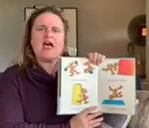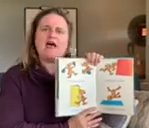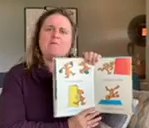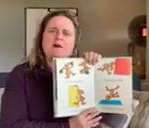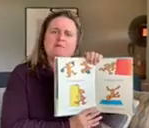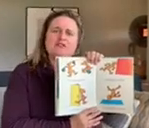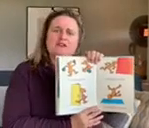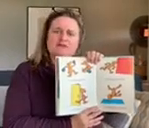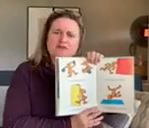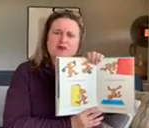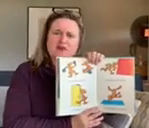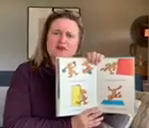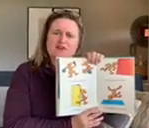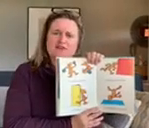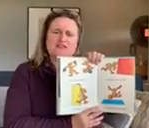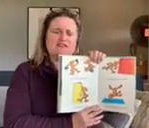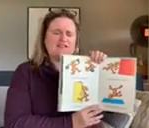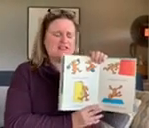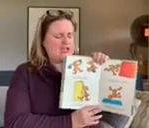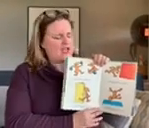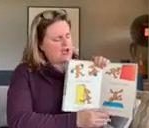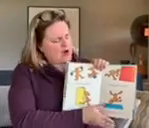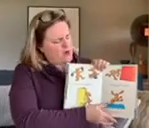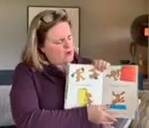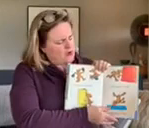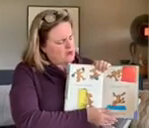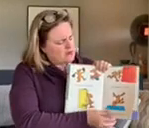and bumped on floors. Ow!